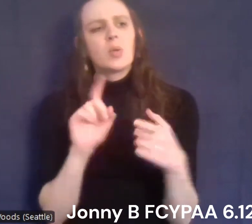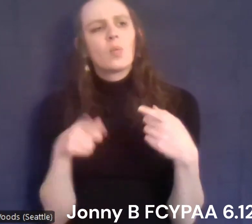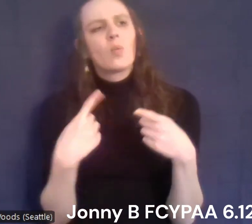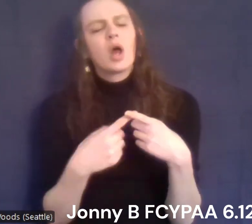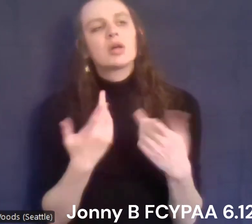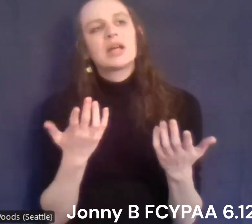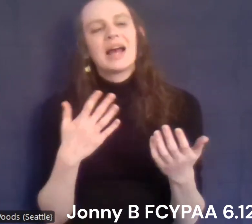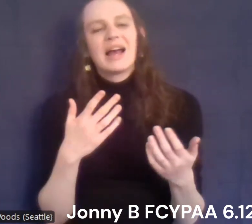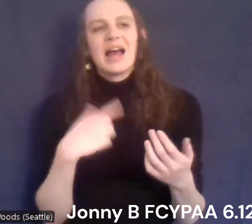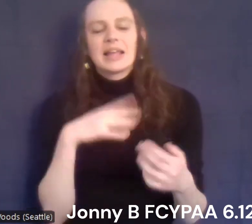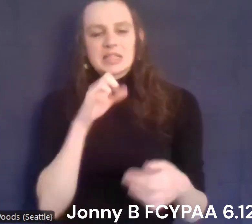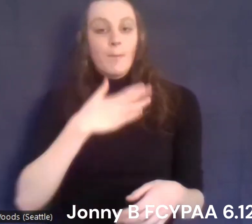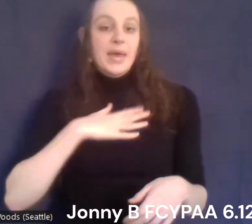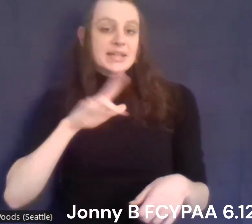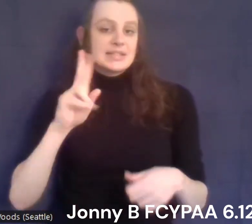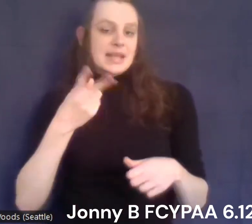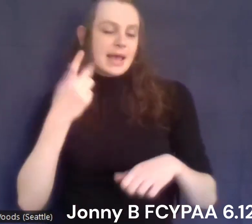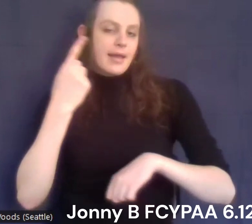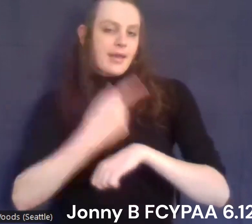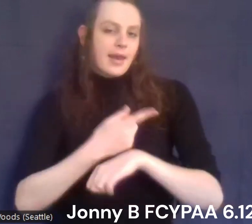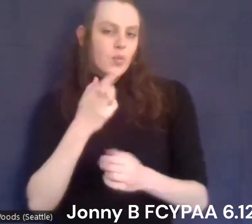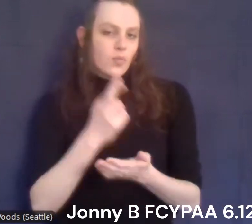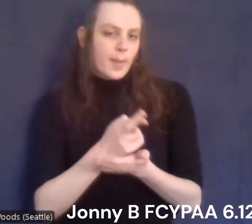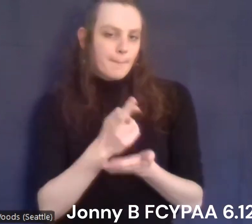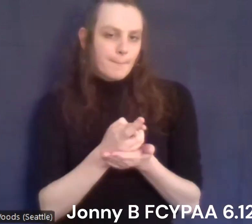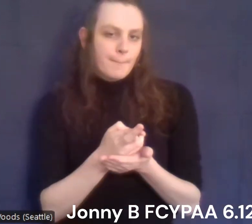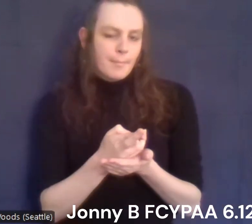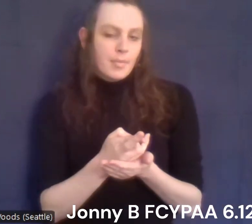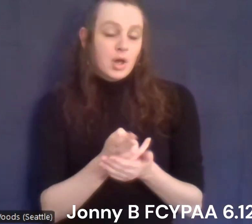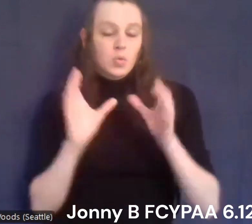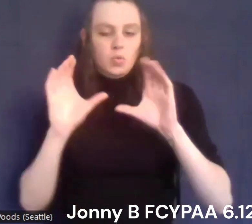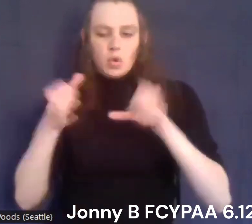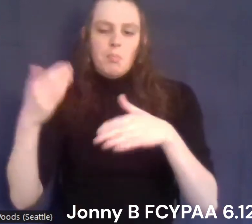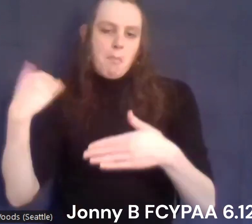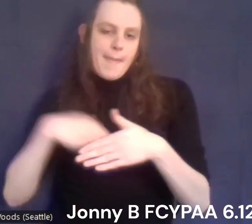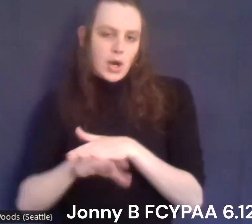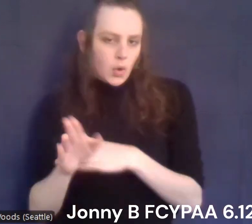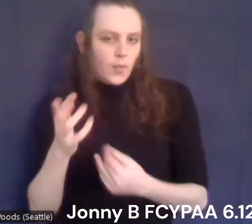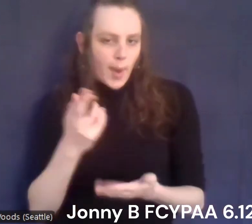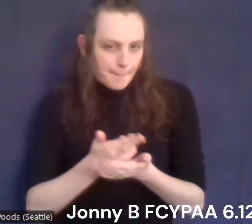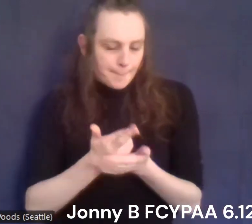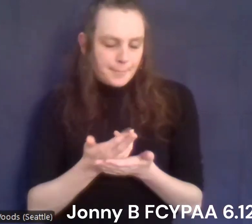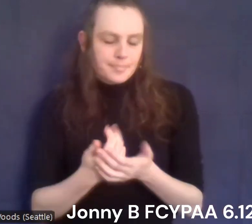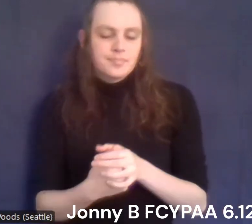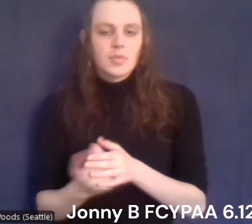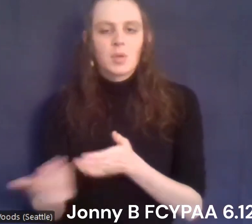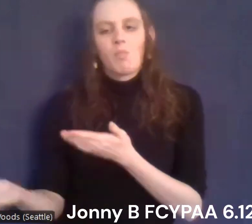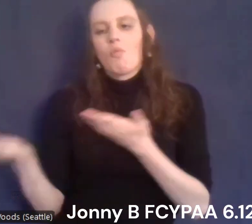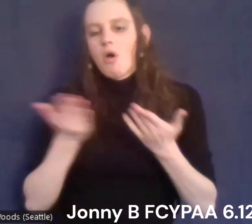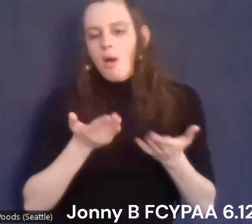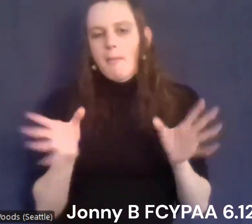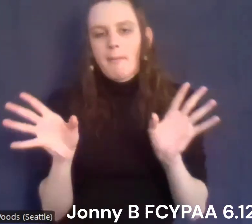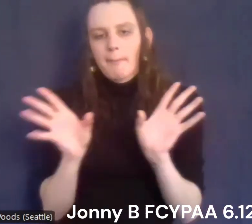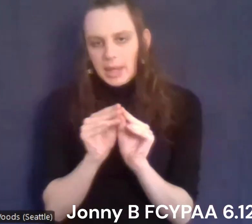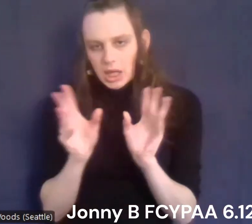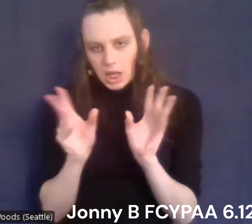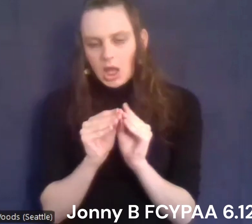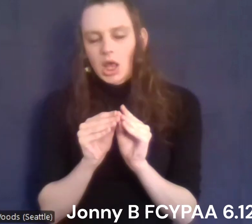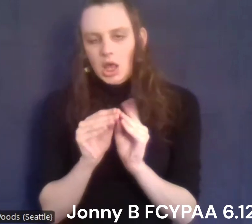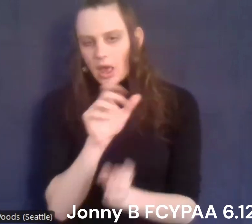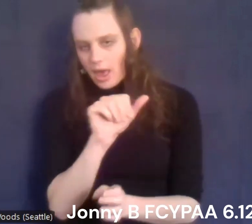in there when a group had come in, and they brought a meeting into the treatment facility,